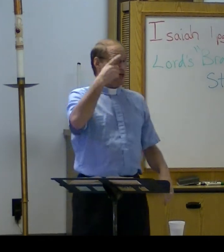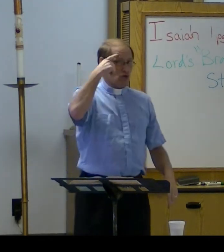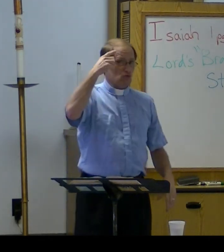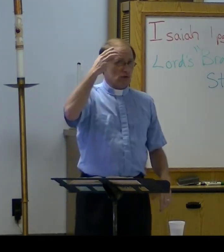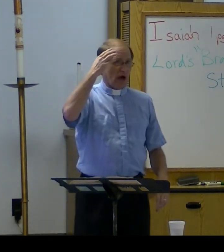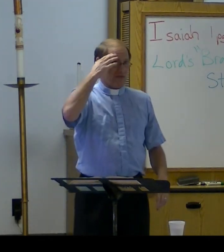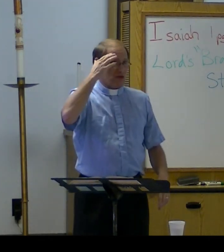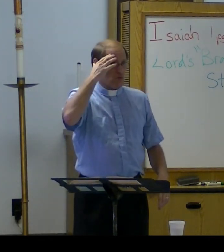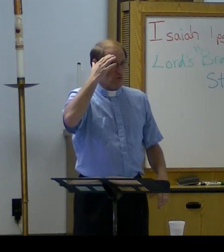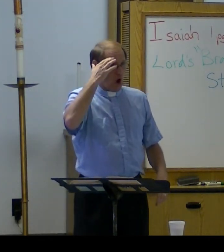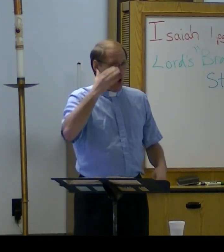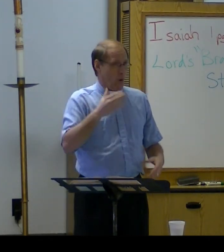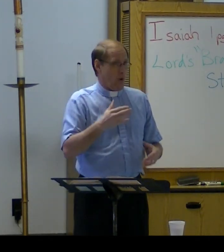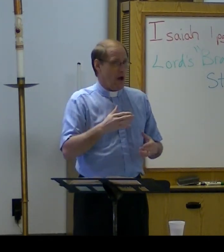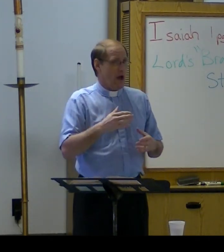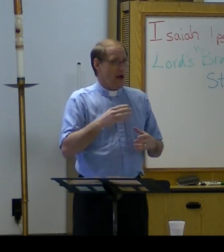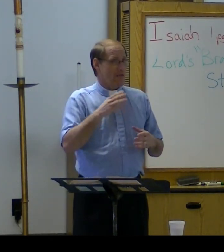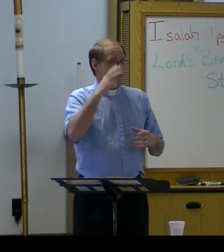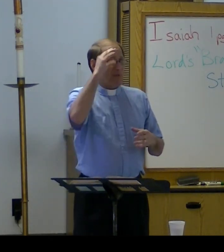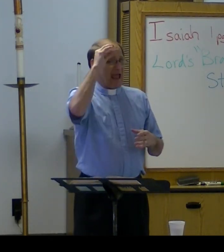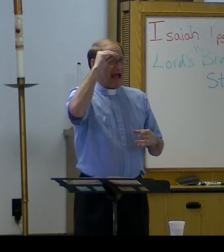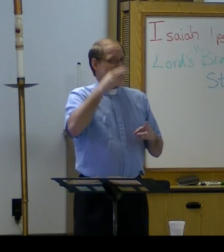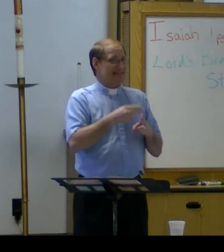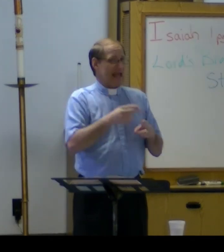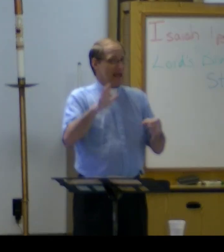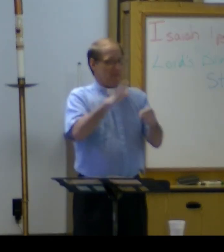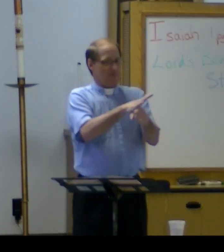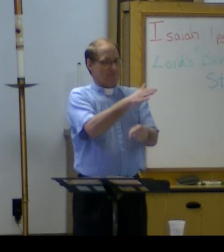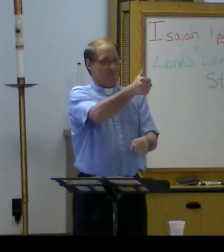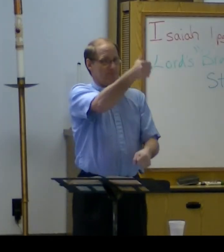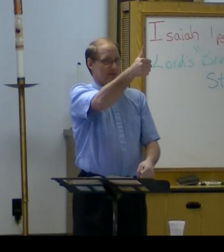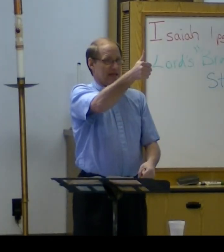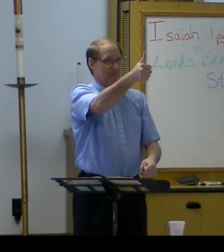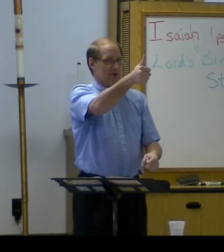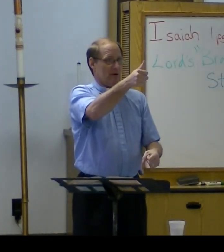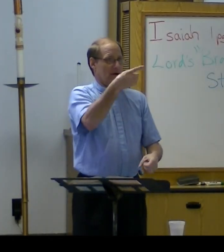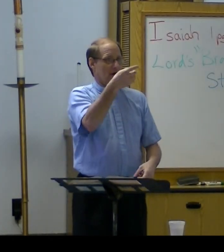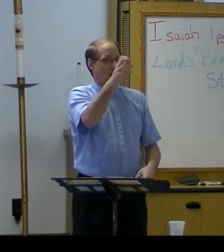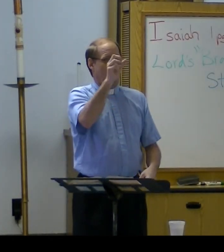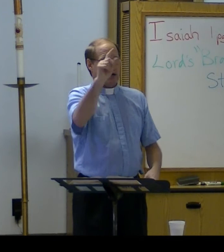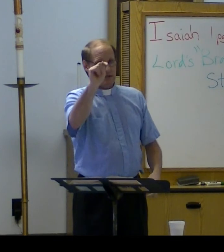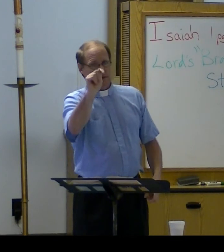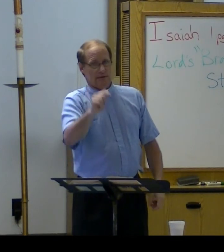think you know the man is named Ali. Go on.